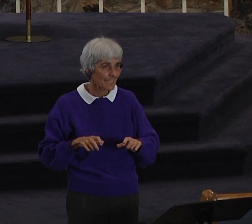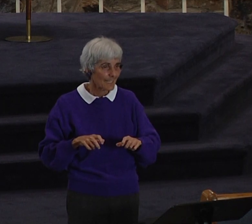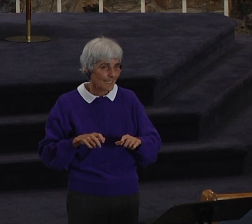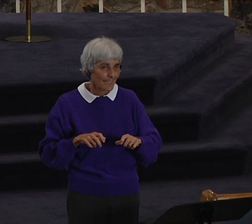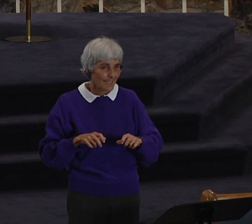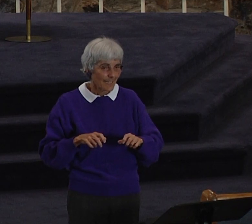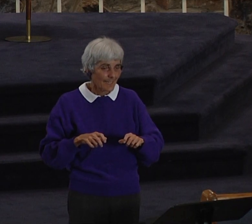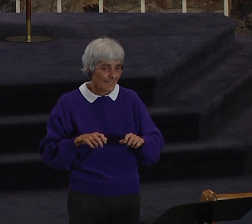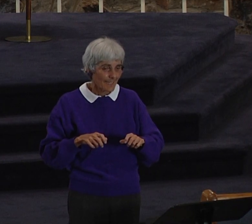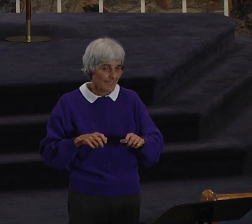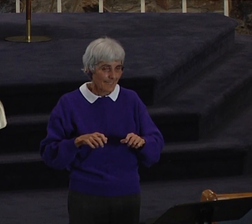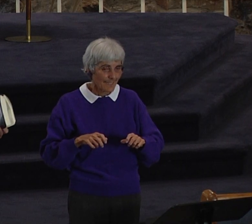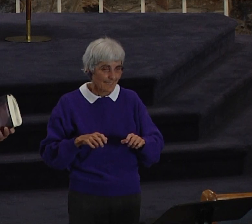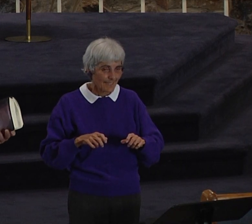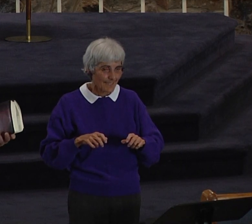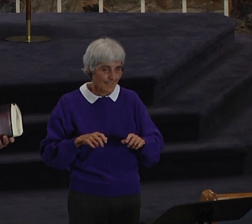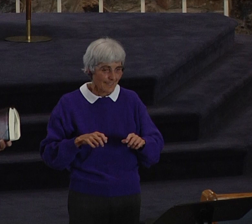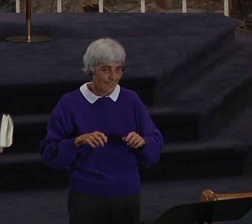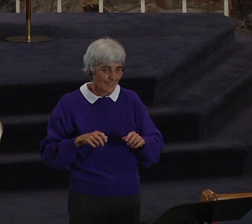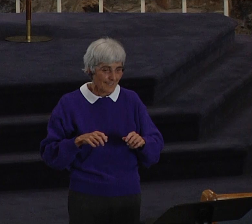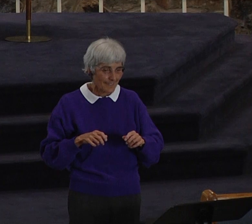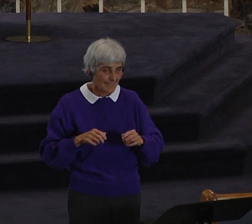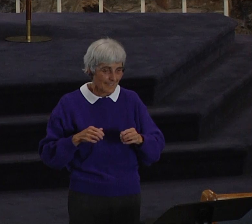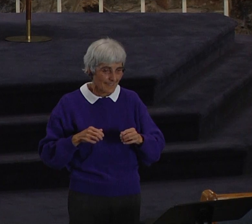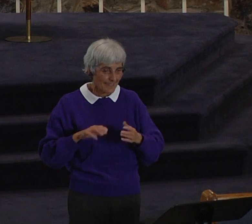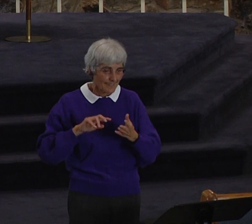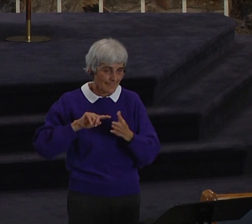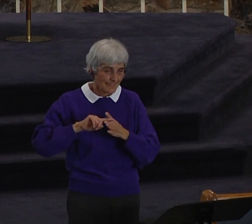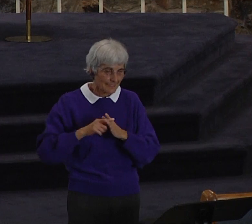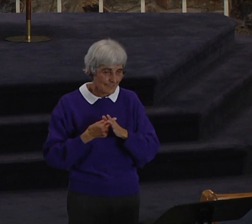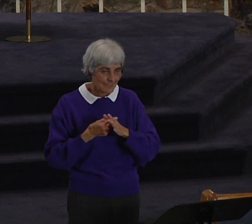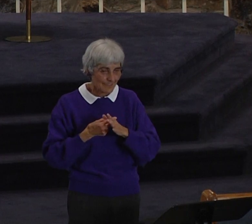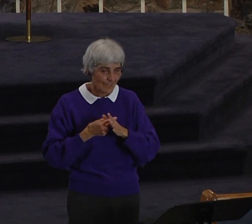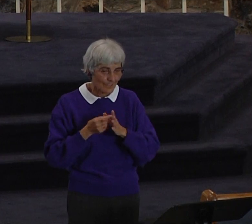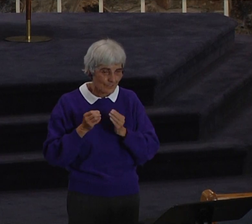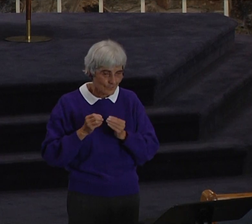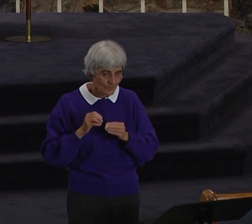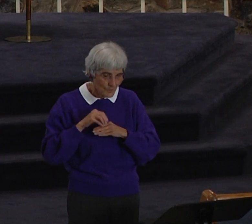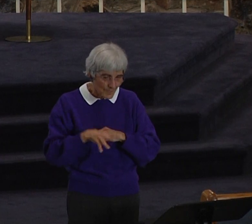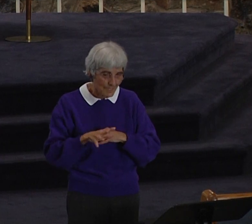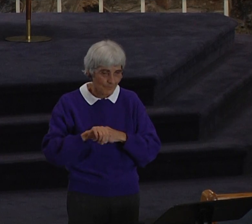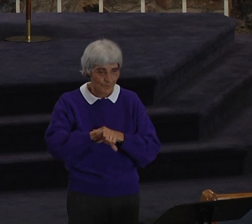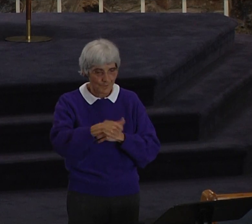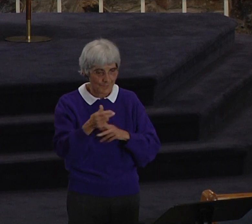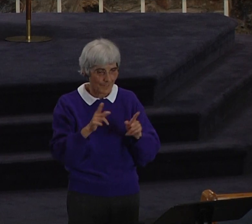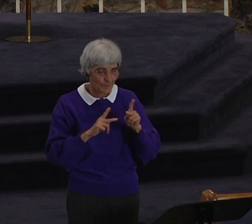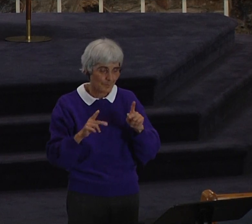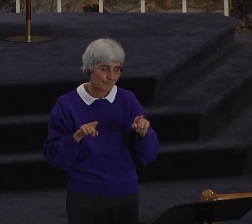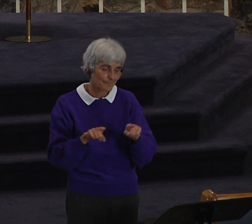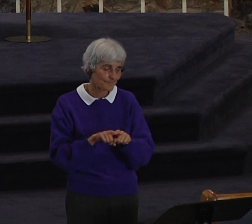radically that it bleeds over and impacts everyone around us.